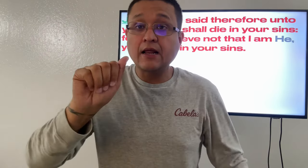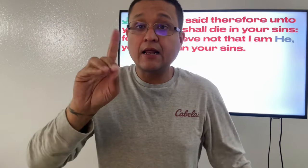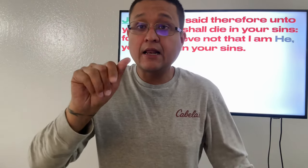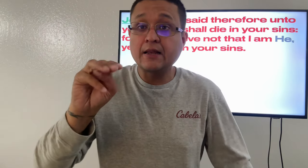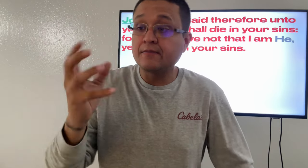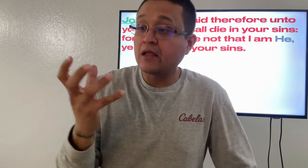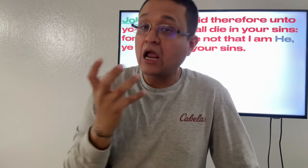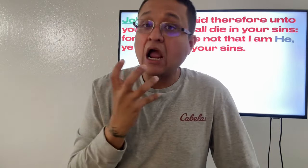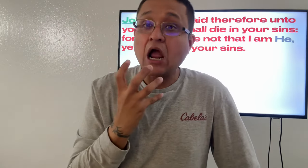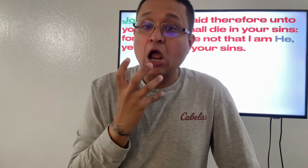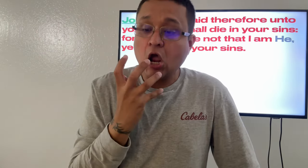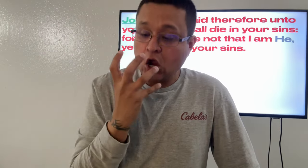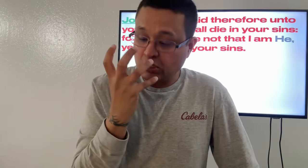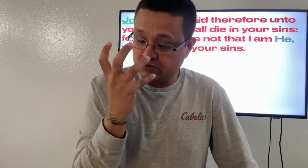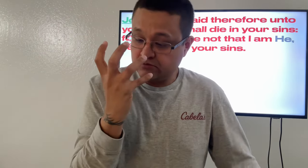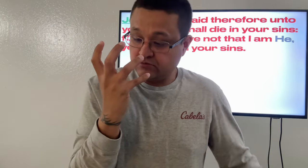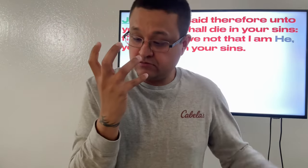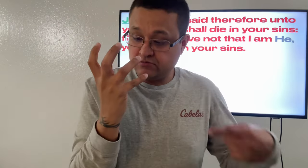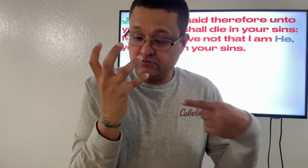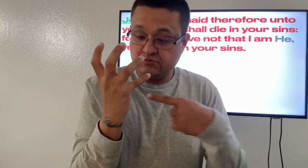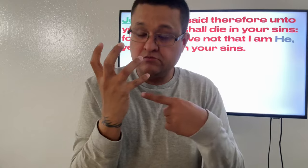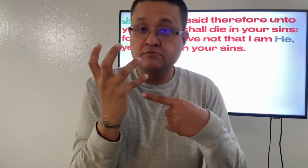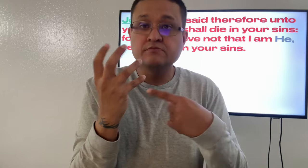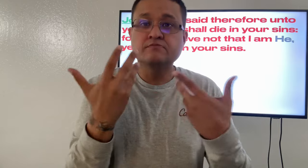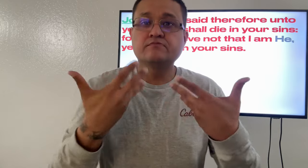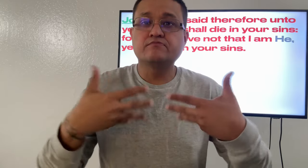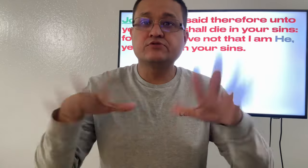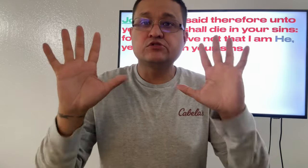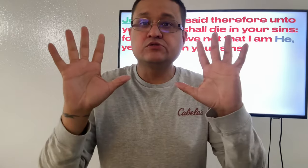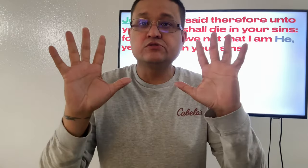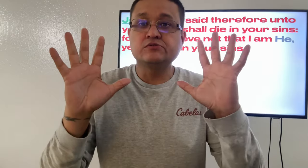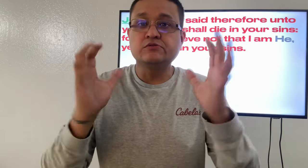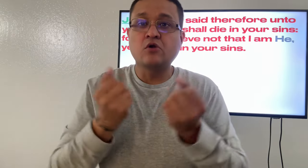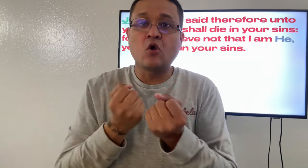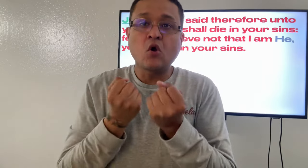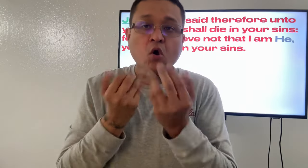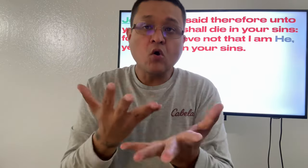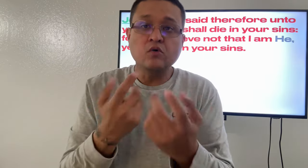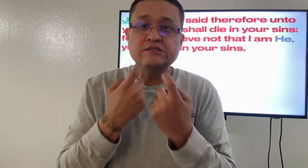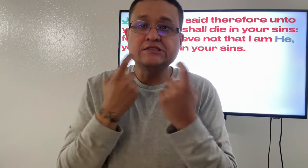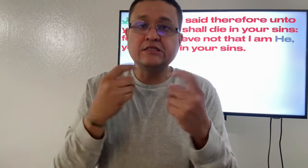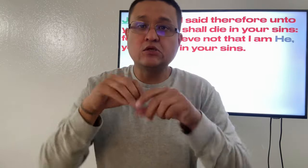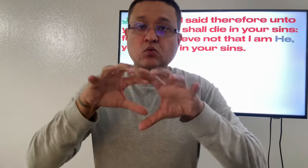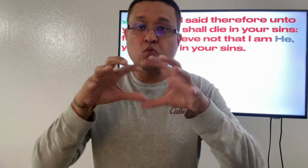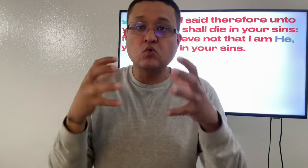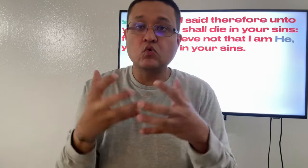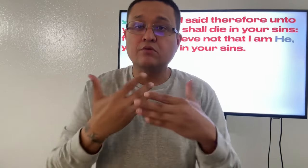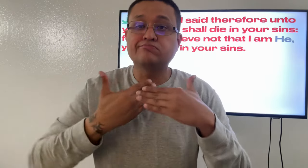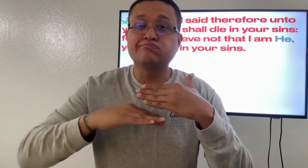She ate of the tree that she gave to her husband. And once that happened, once she ate of the tree,